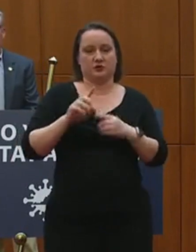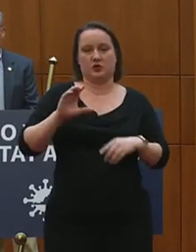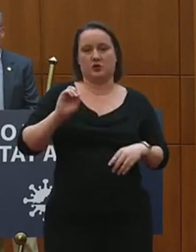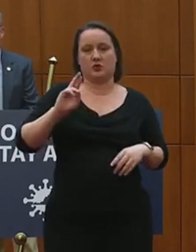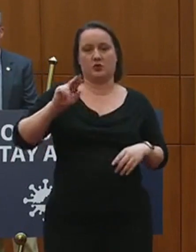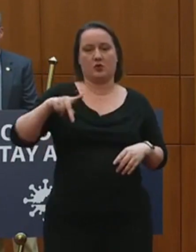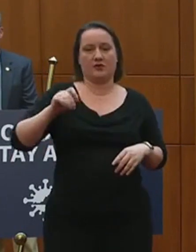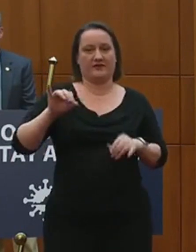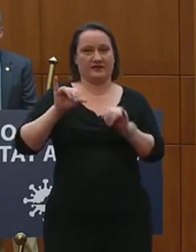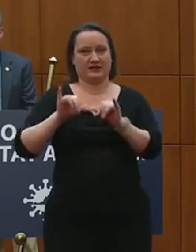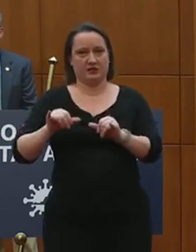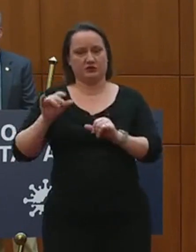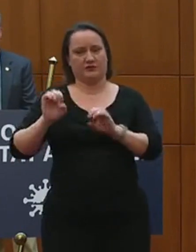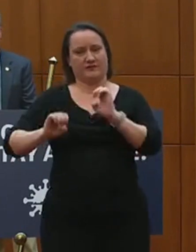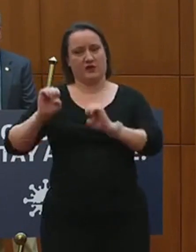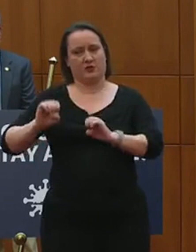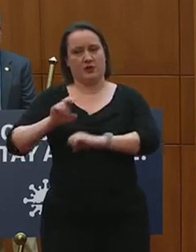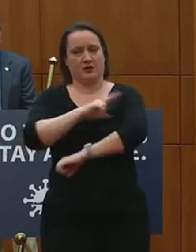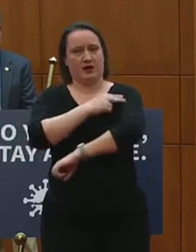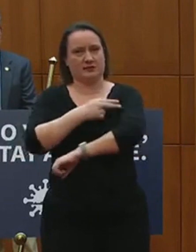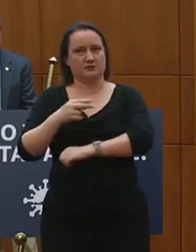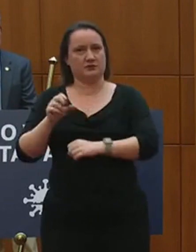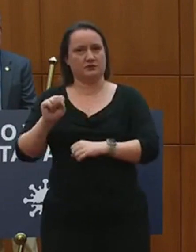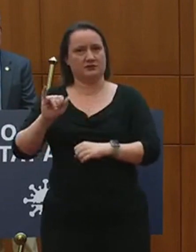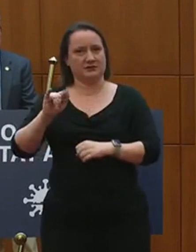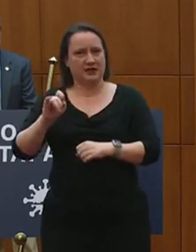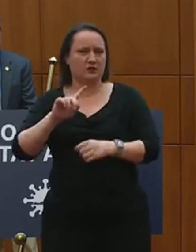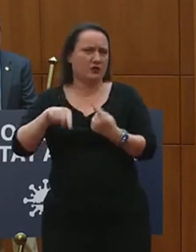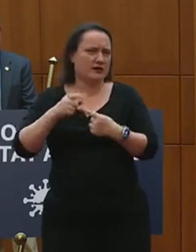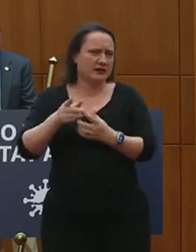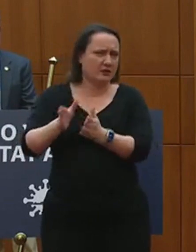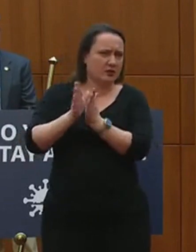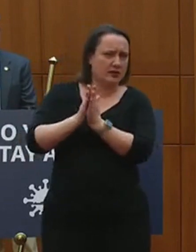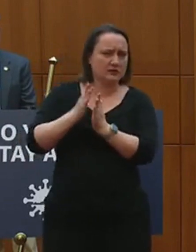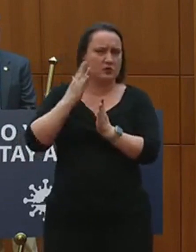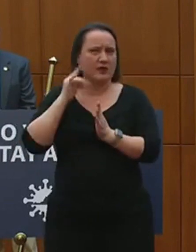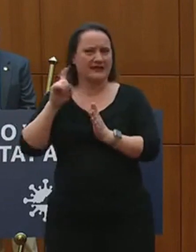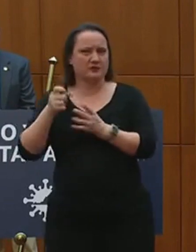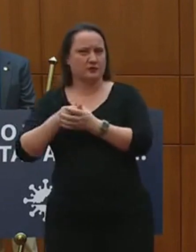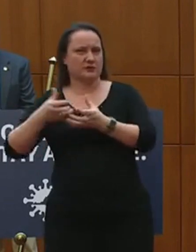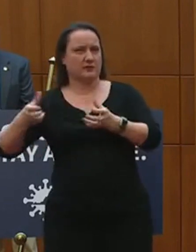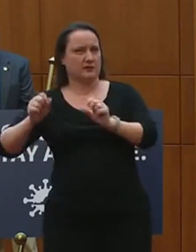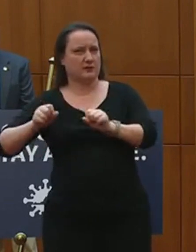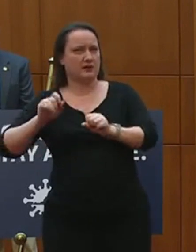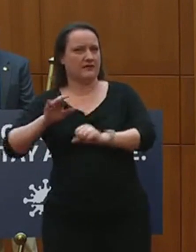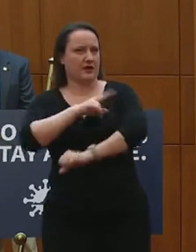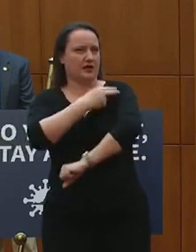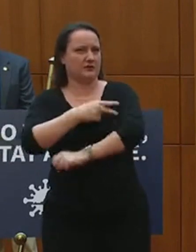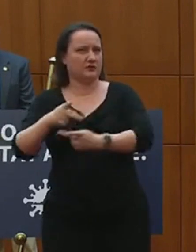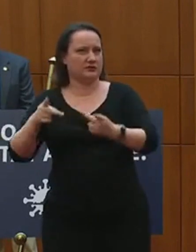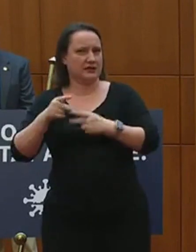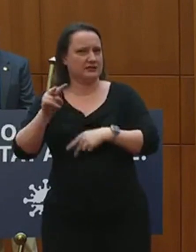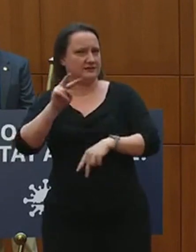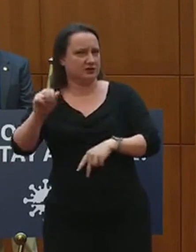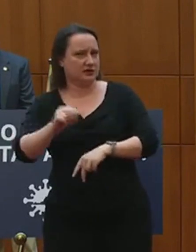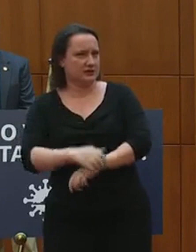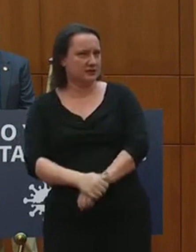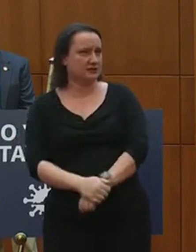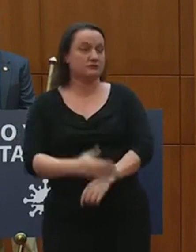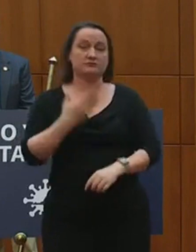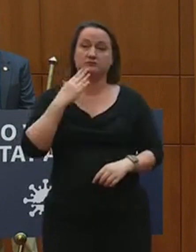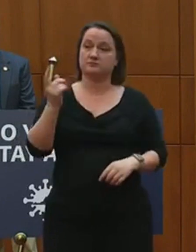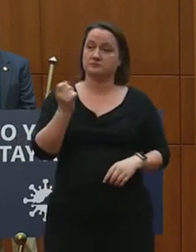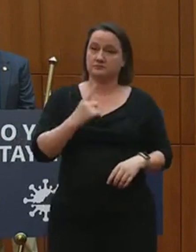When exactly was that request made, and why the need to expand the capacity of hospital sites in Virginia? It's a great